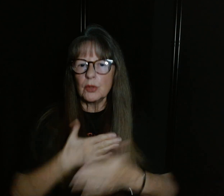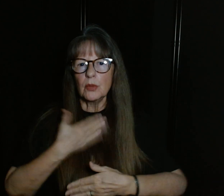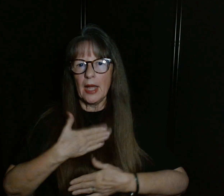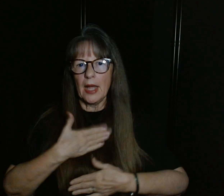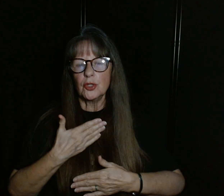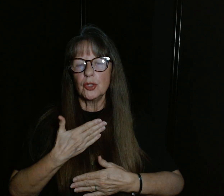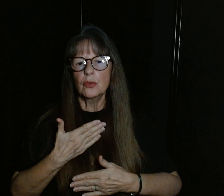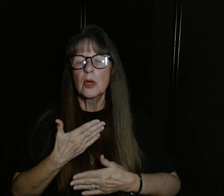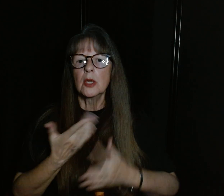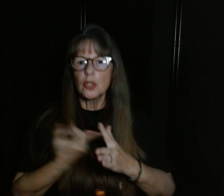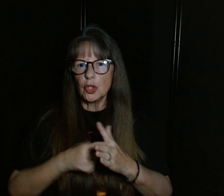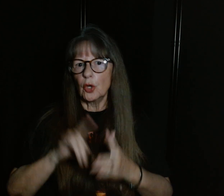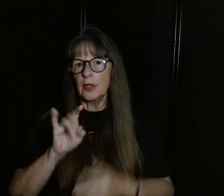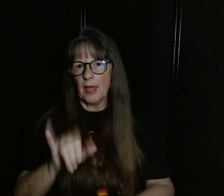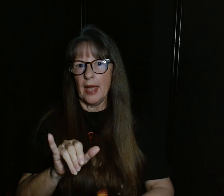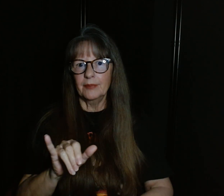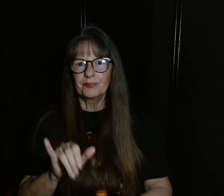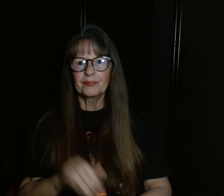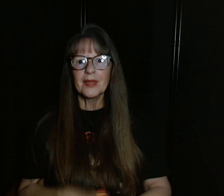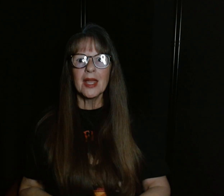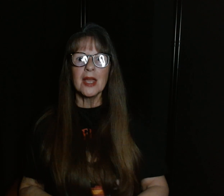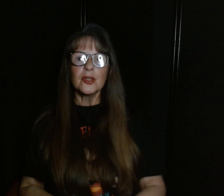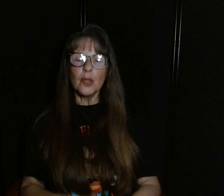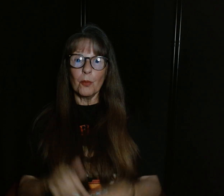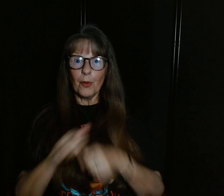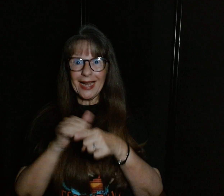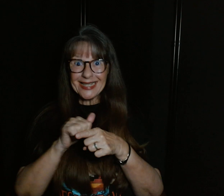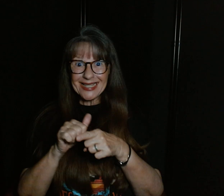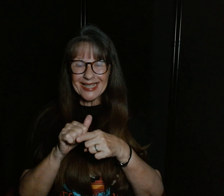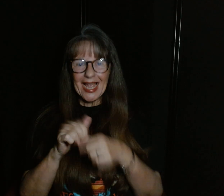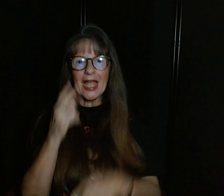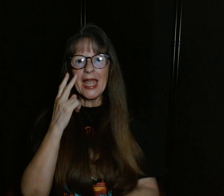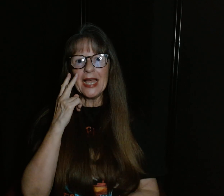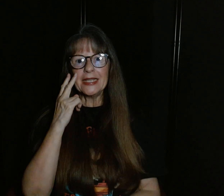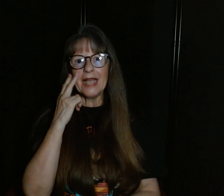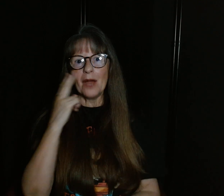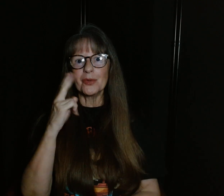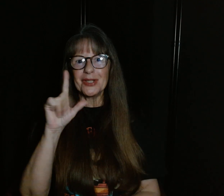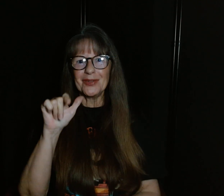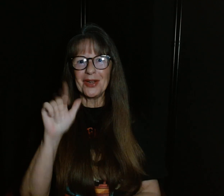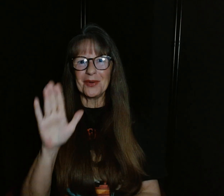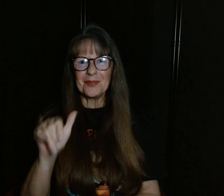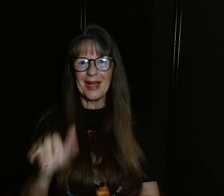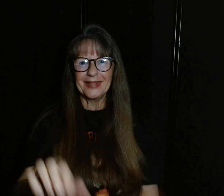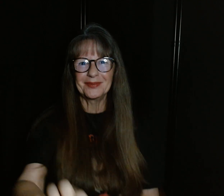glad that you started that. So practice, and I will see you later. Bye.